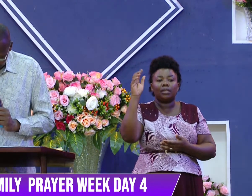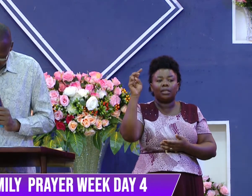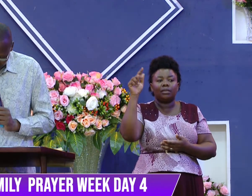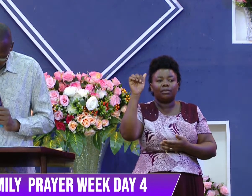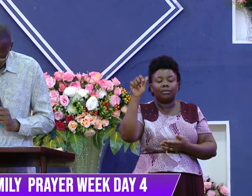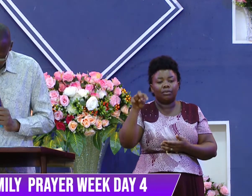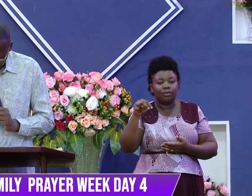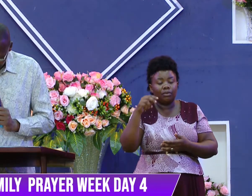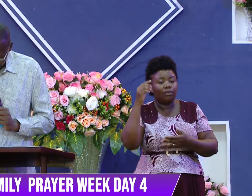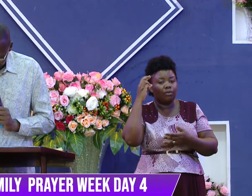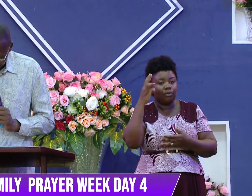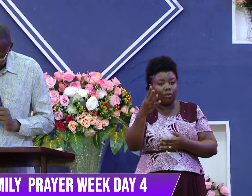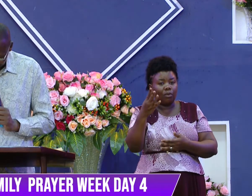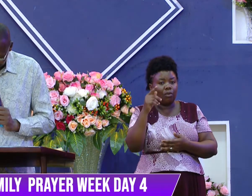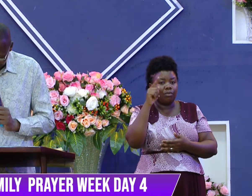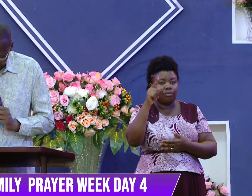5. Noluwa mukaga.